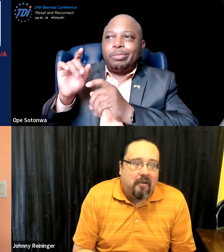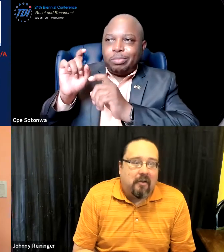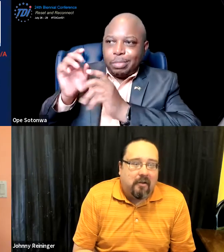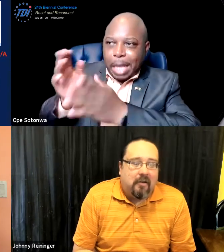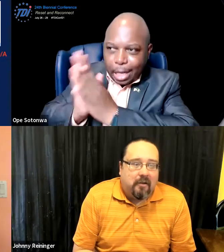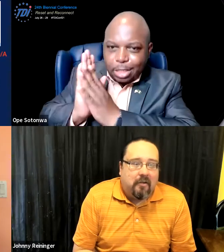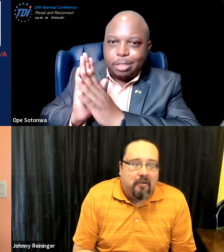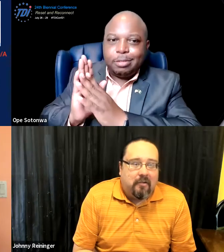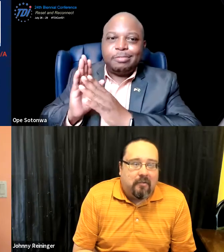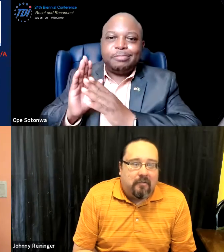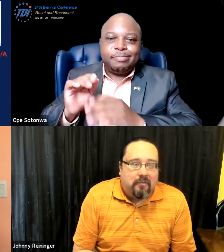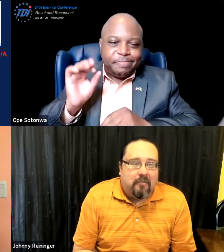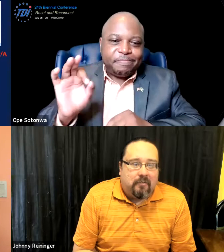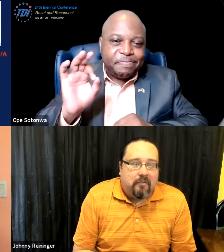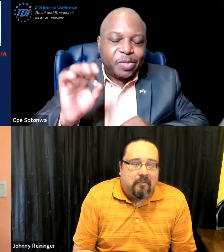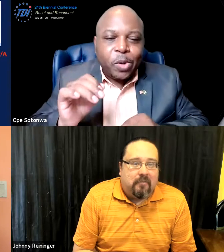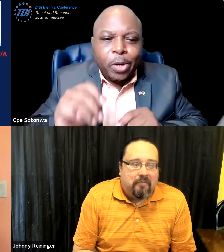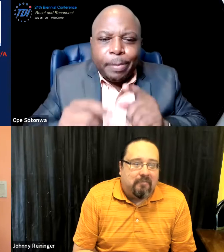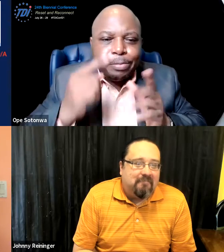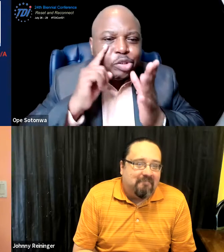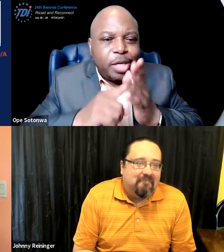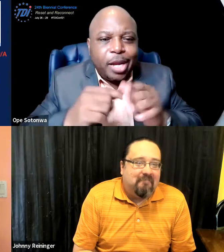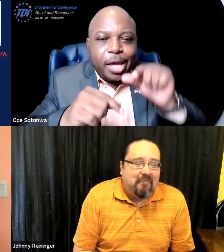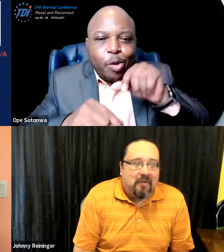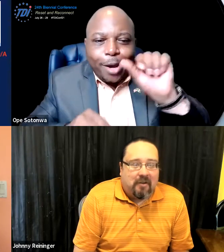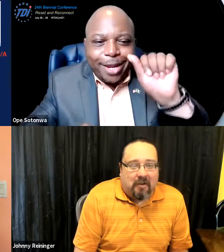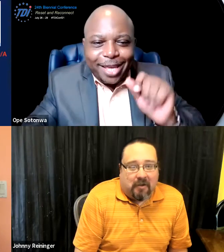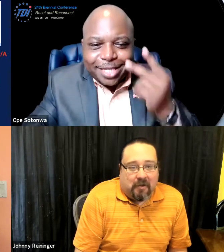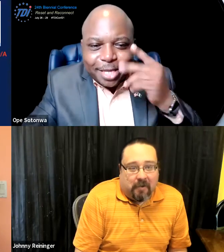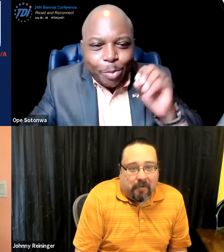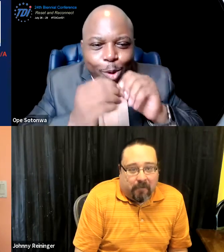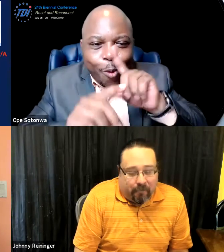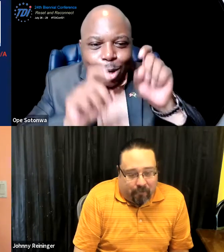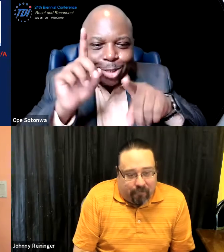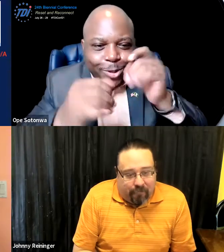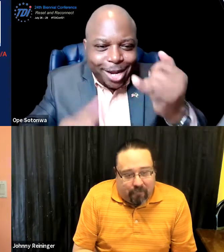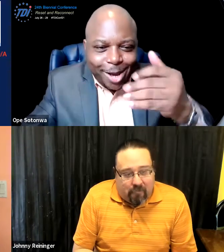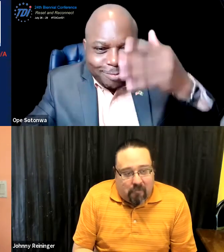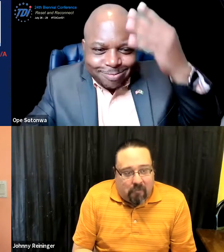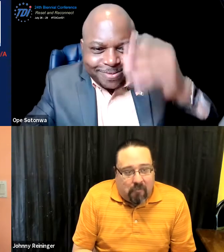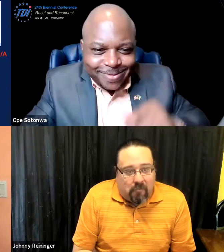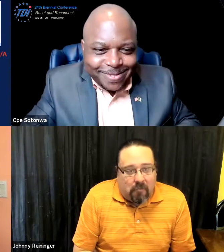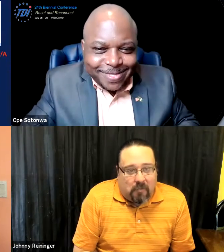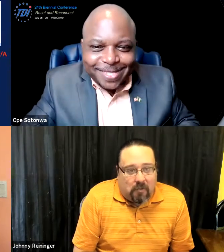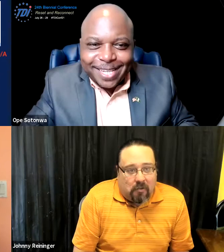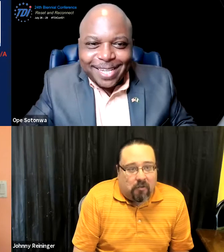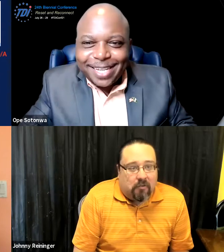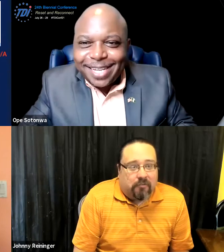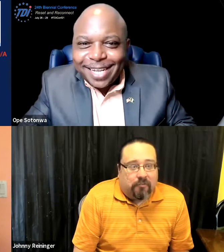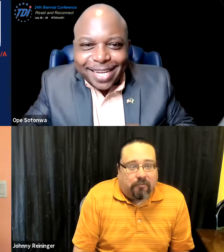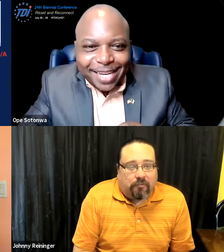respect too. And we ask. Okay, let me go ahead and check the Q&A for some more